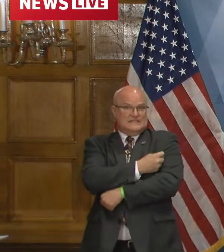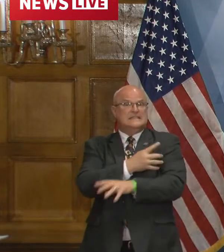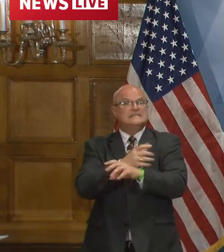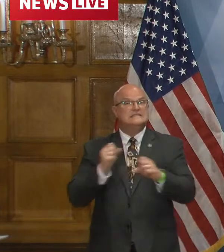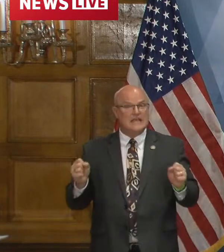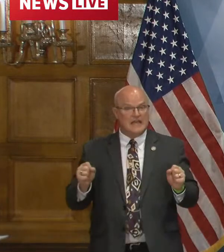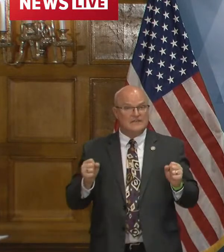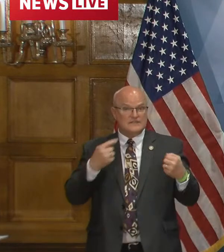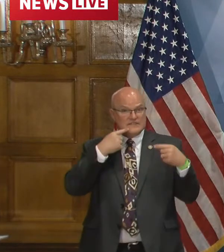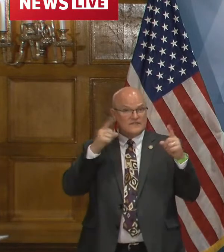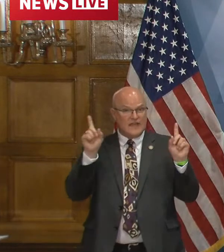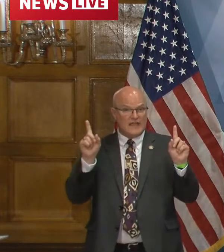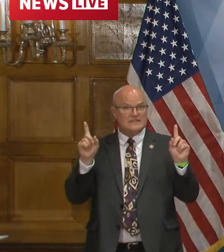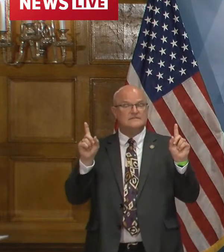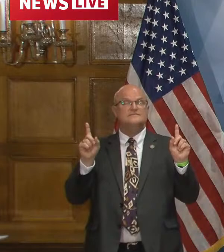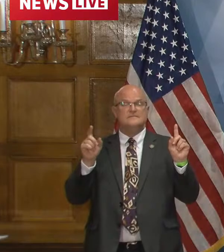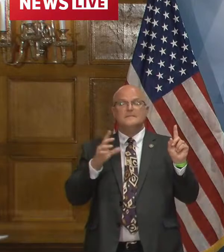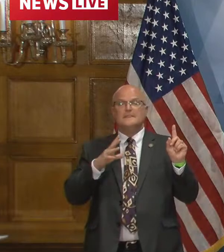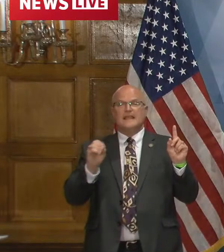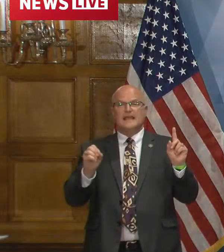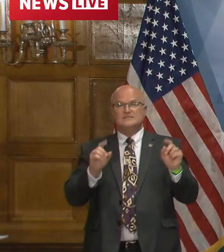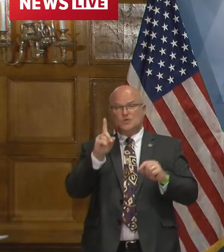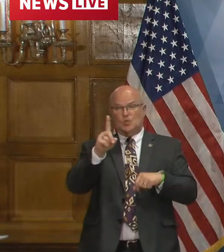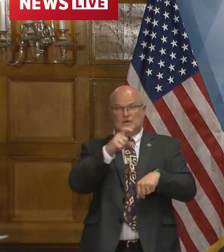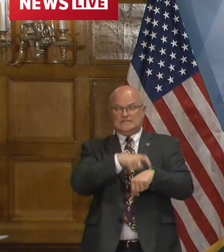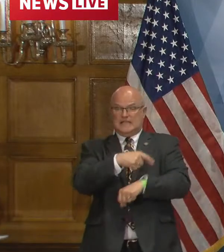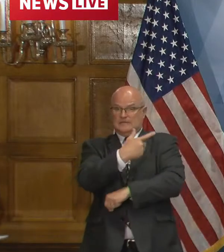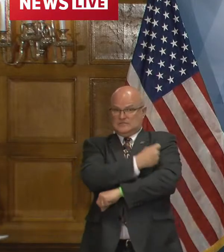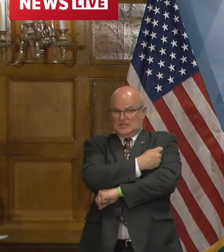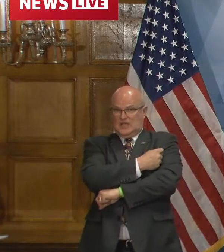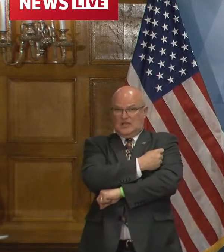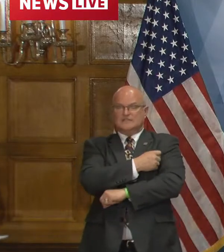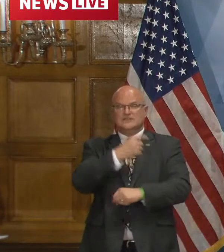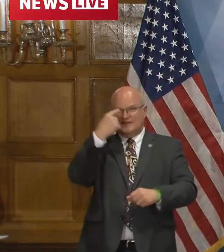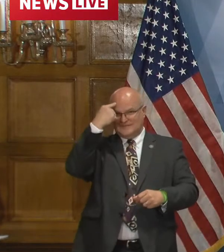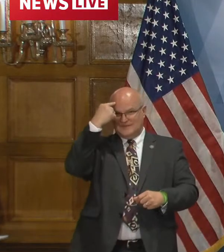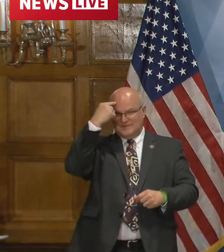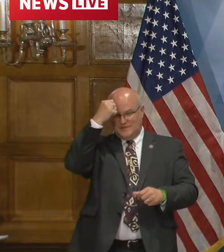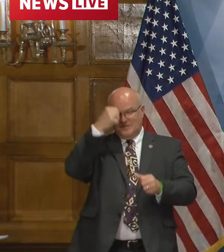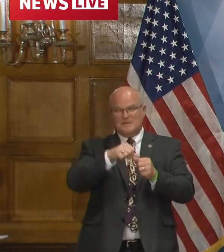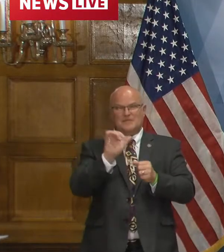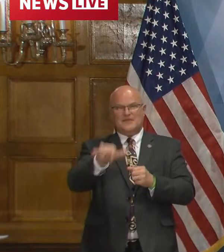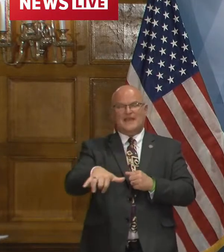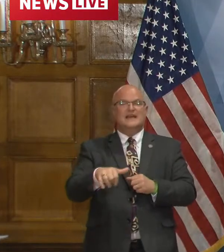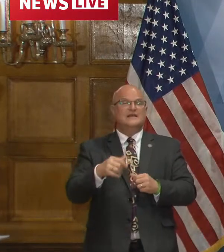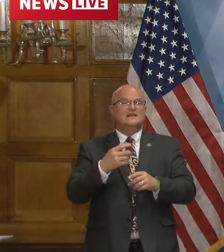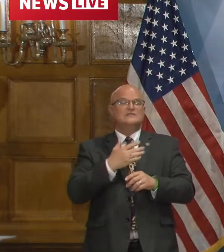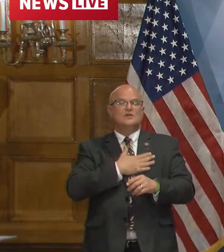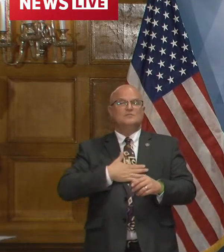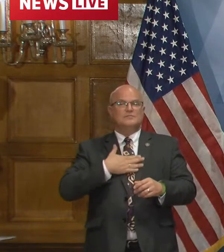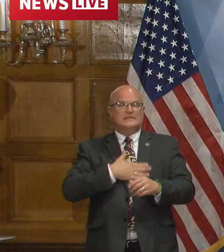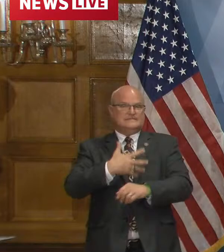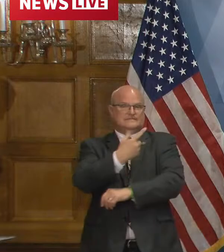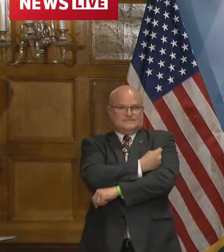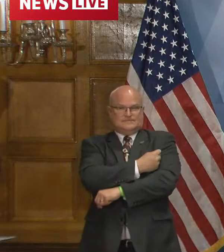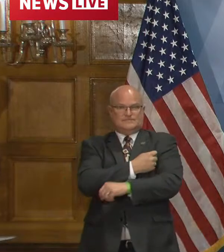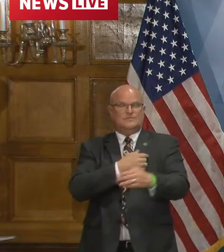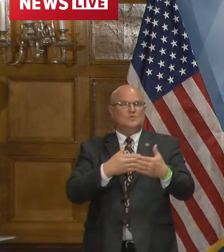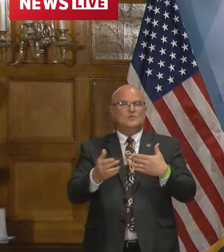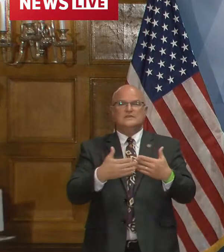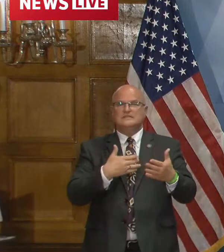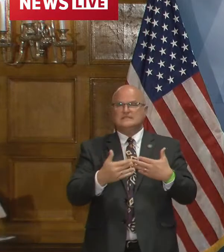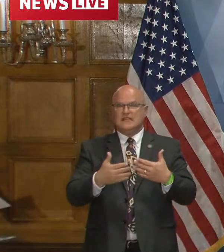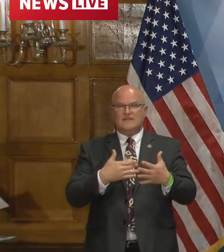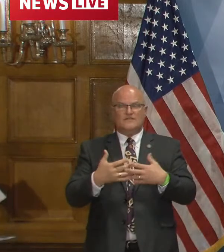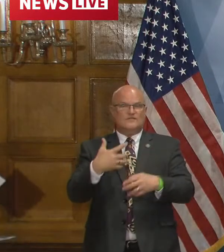safe, it's effective, and it is a one-time vaccine, so keep that in mind, and I encourage you all to get vaccinated with whatever vaccine